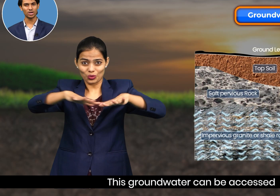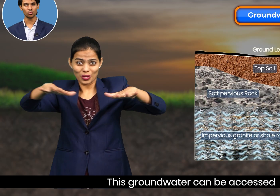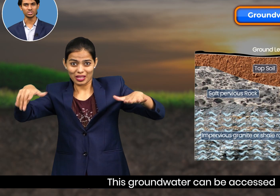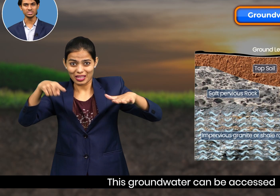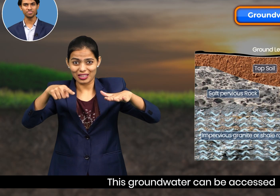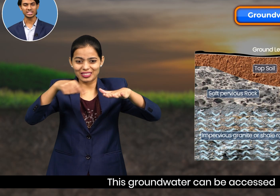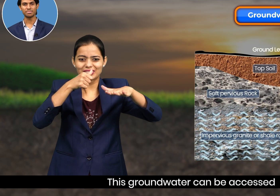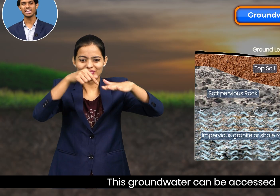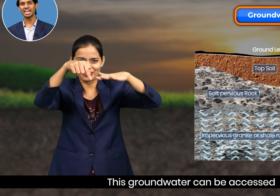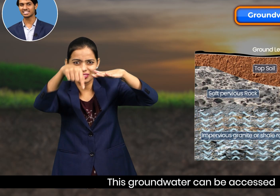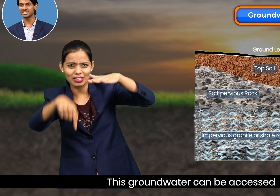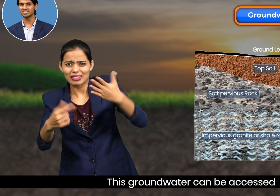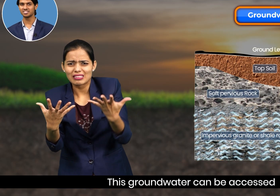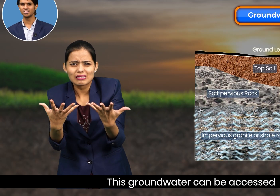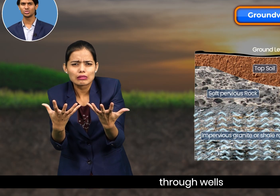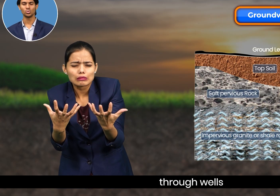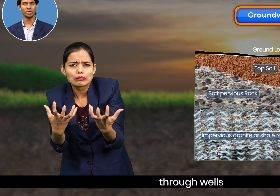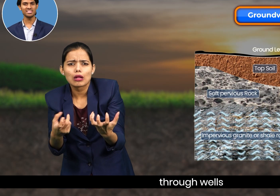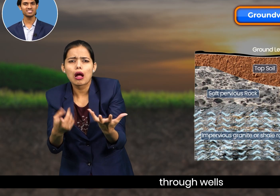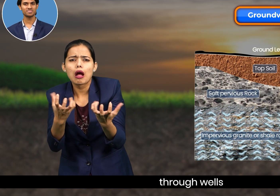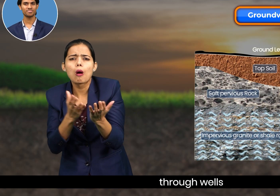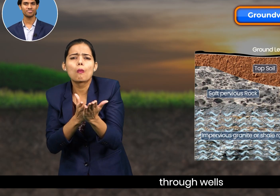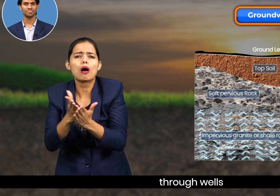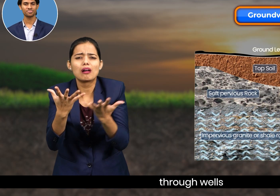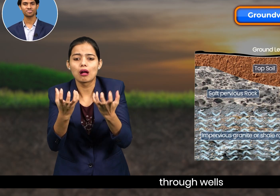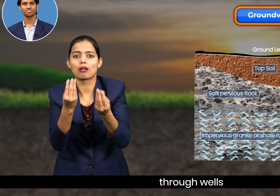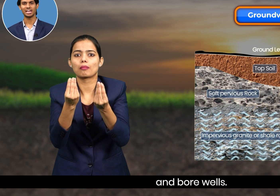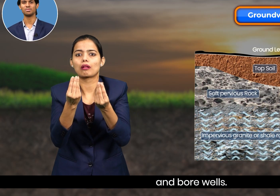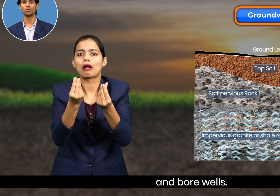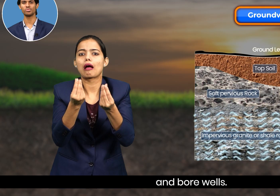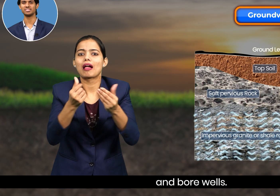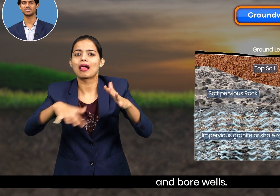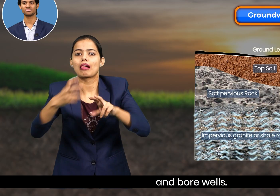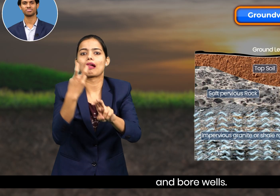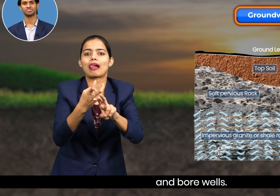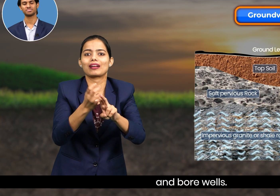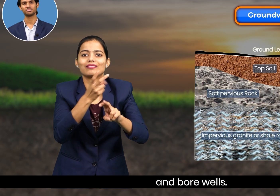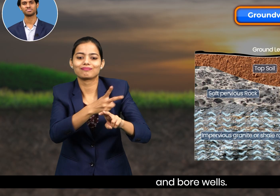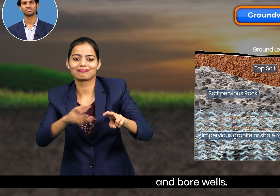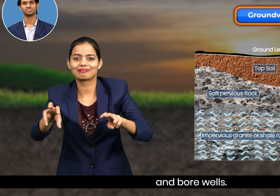This groundwater can be accessed through wells and borewells.